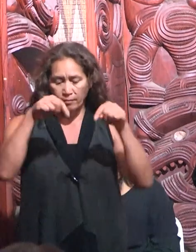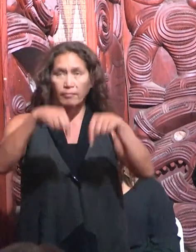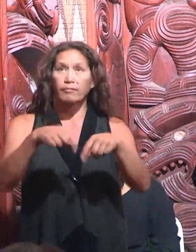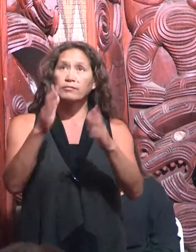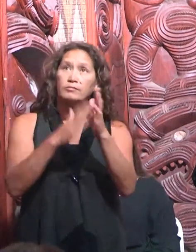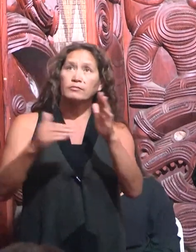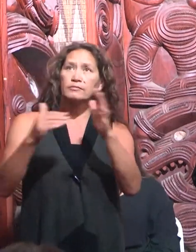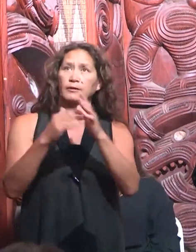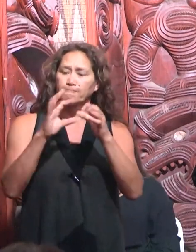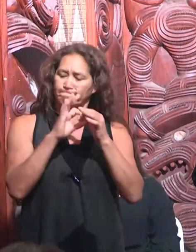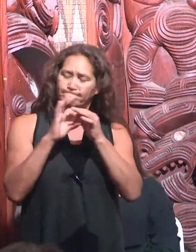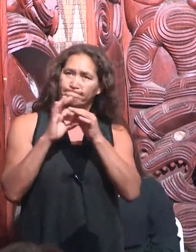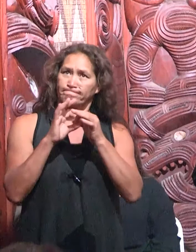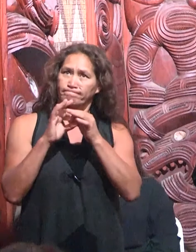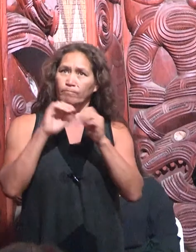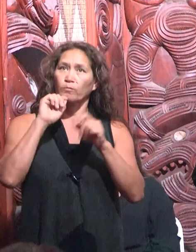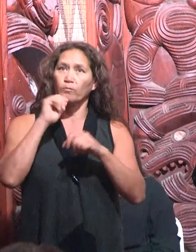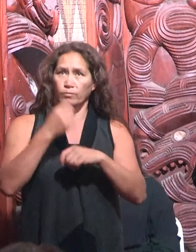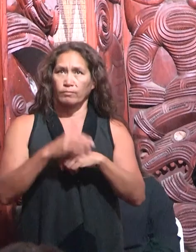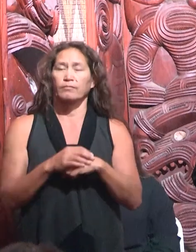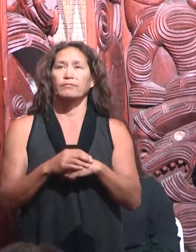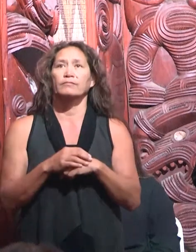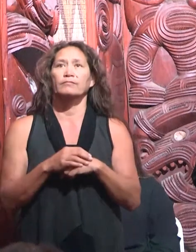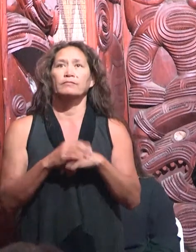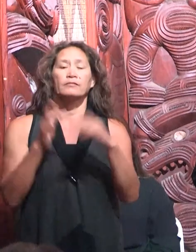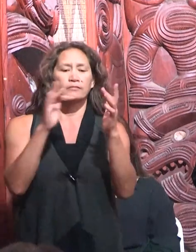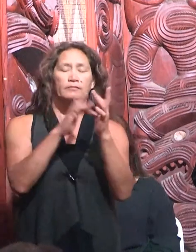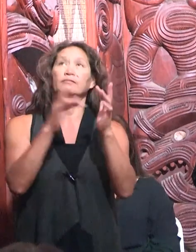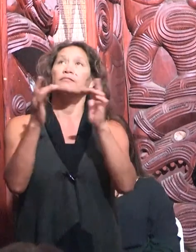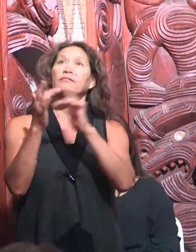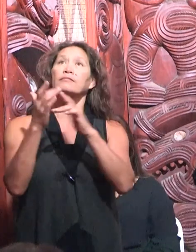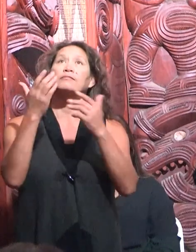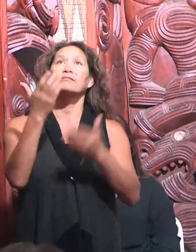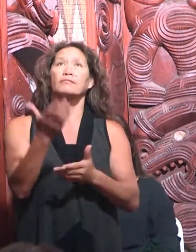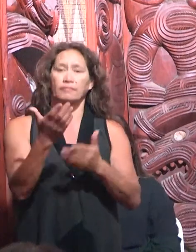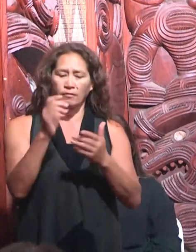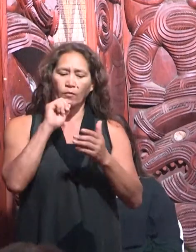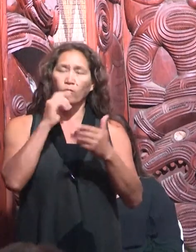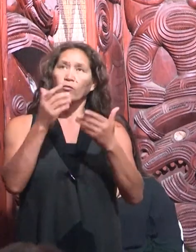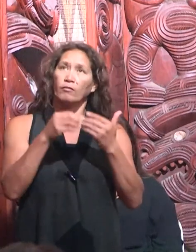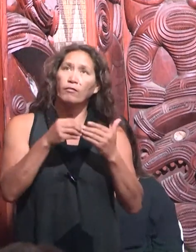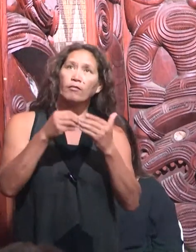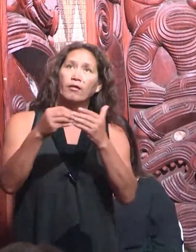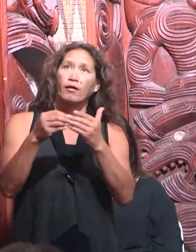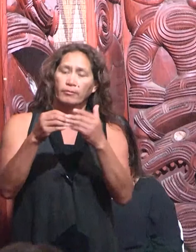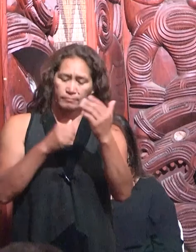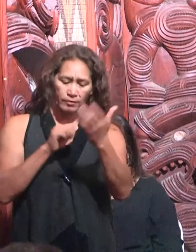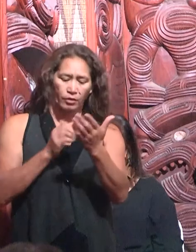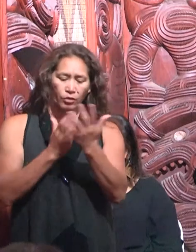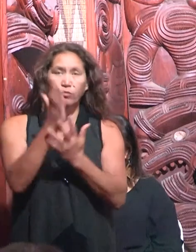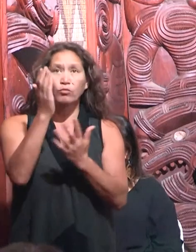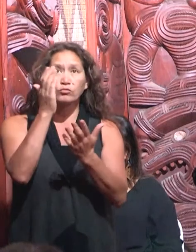whānui. Ko ihu karaiti, te huarahi, te pono, me te ora.